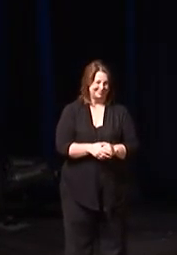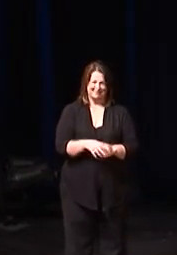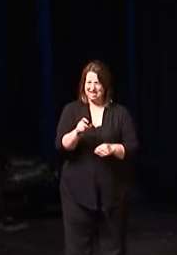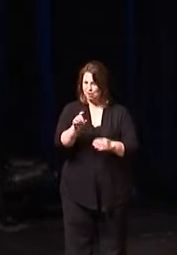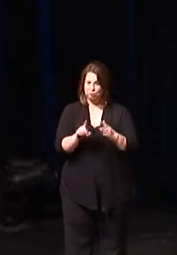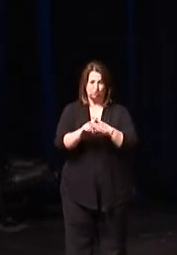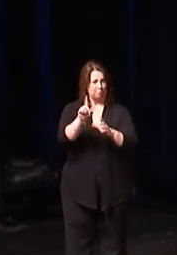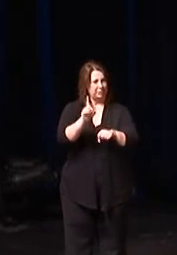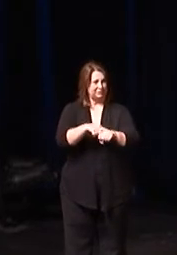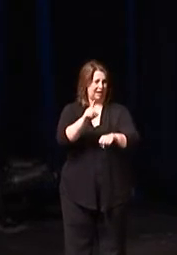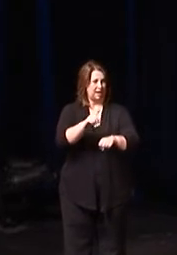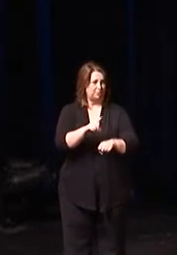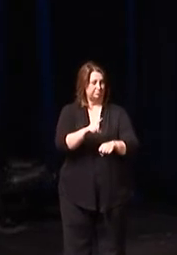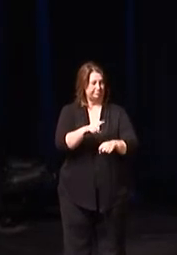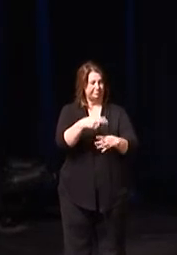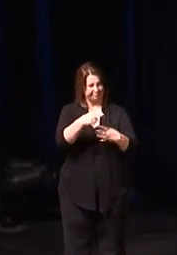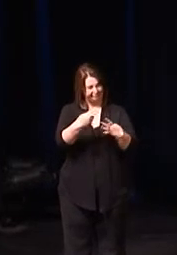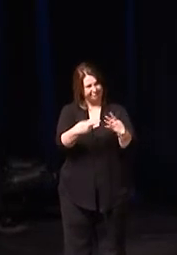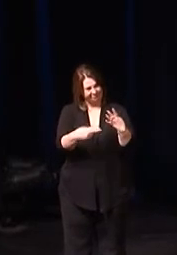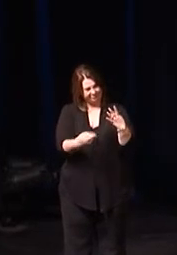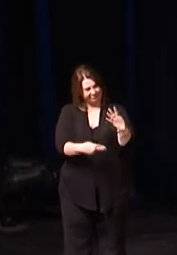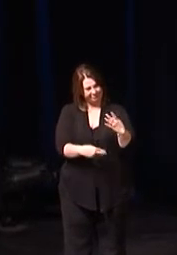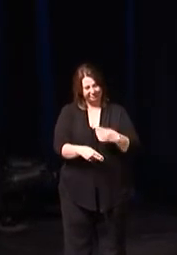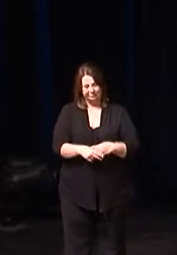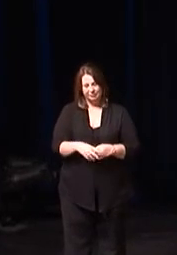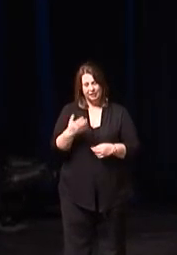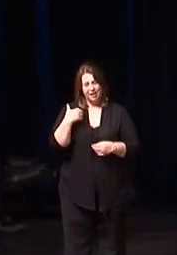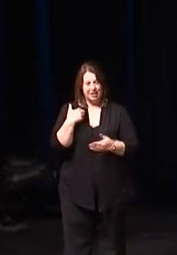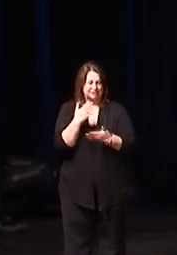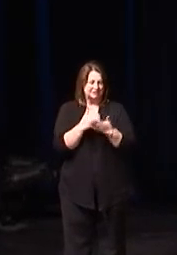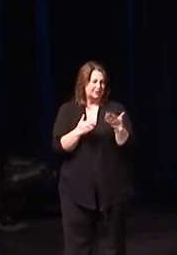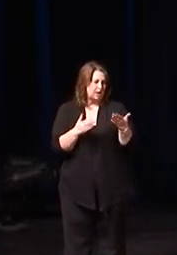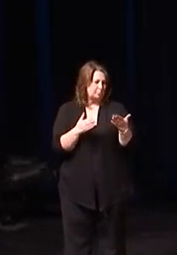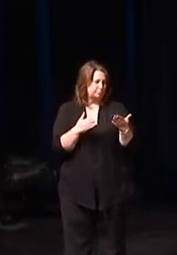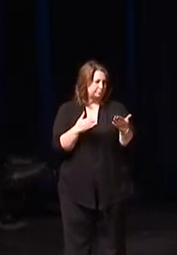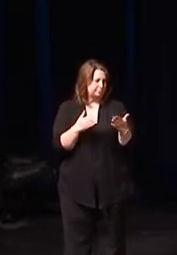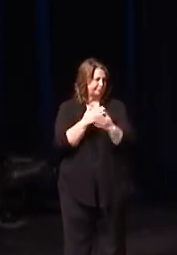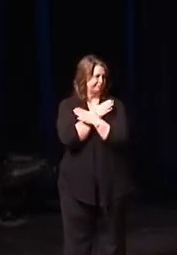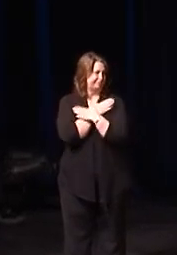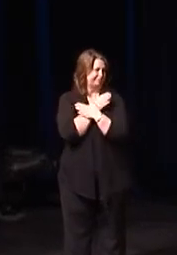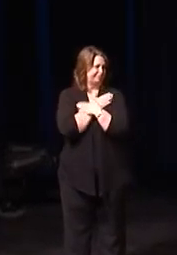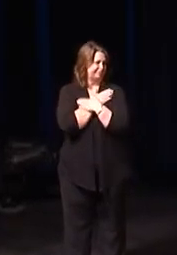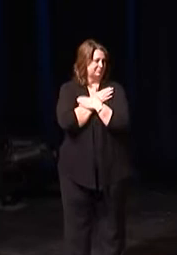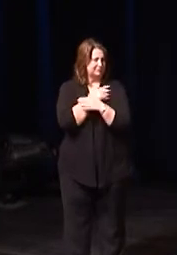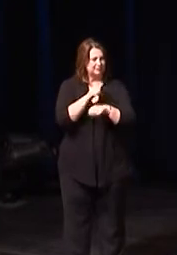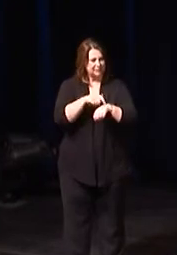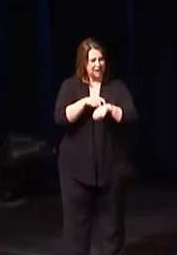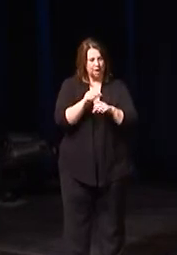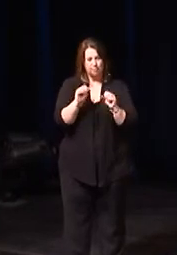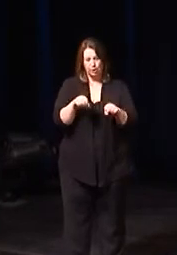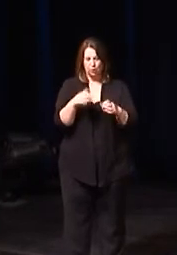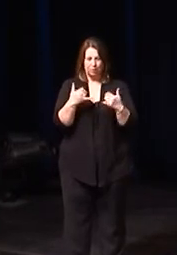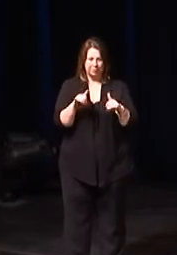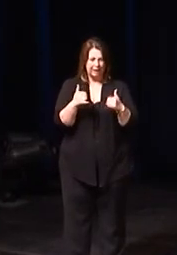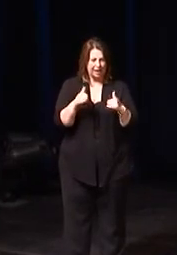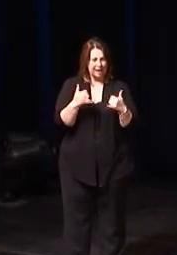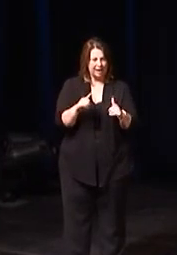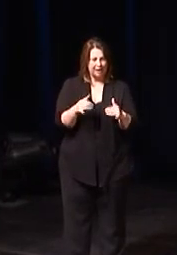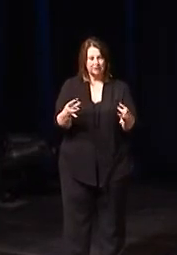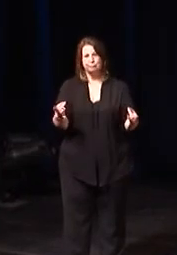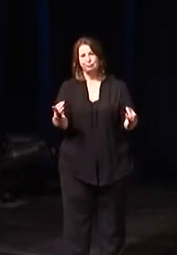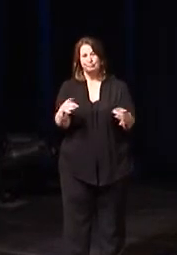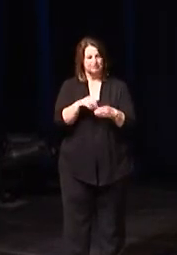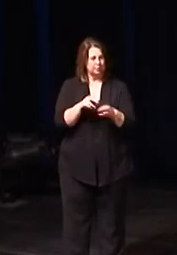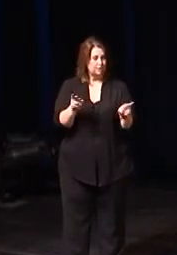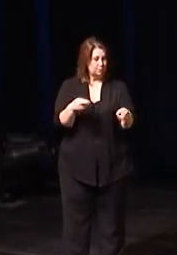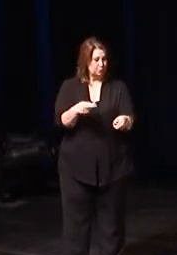time and do it. You know, I was allowed to have some downtime after lunch where I could, twirl things and, veg out in my